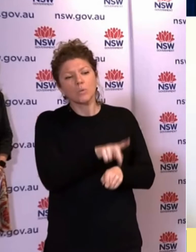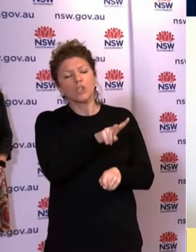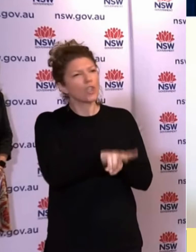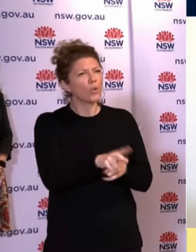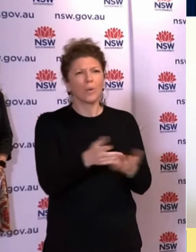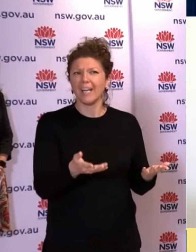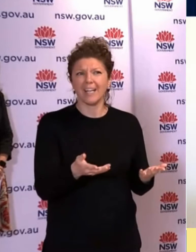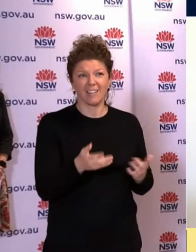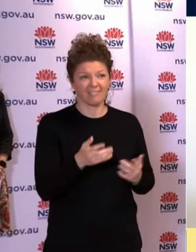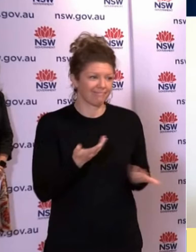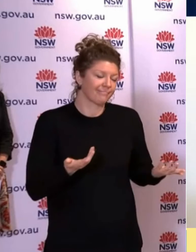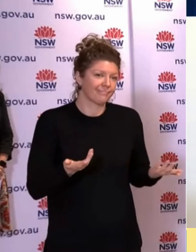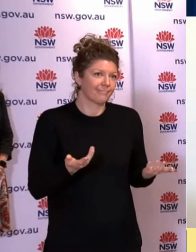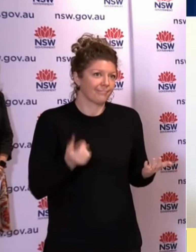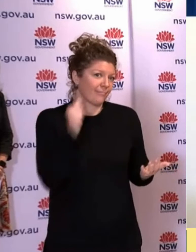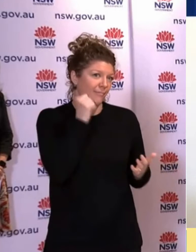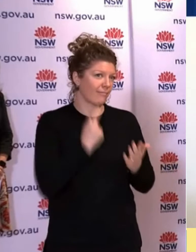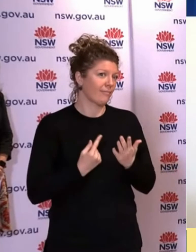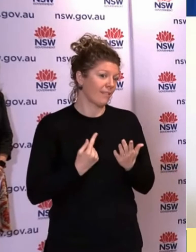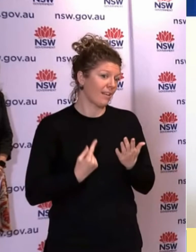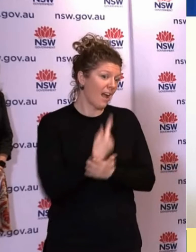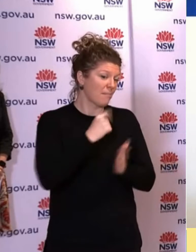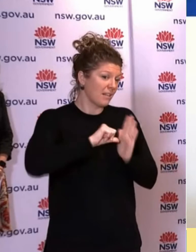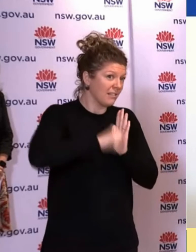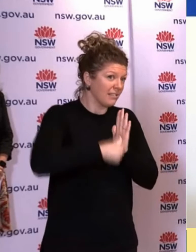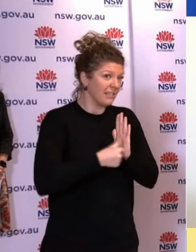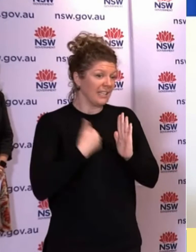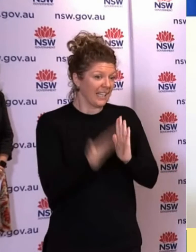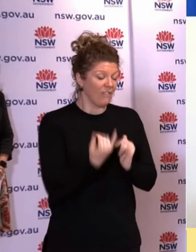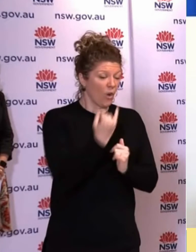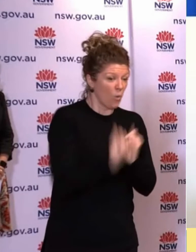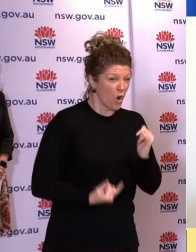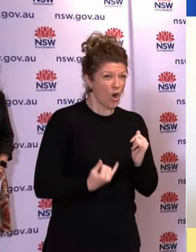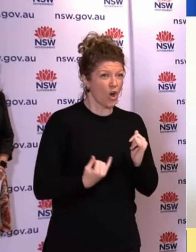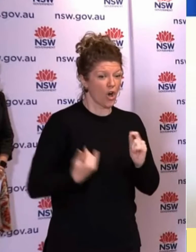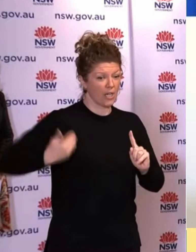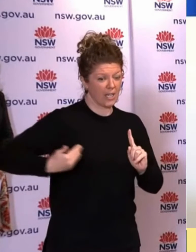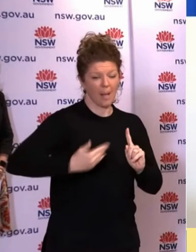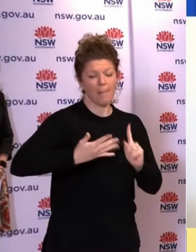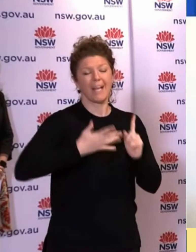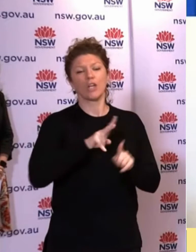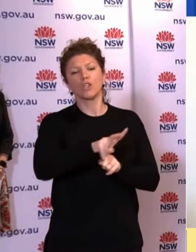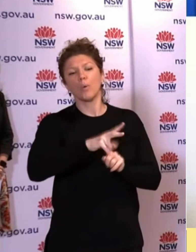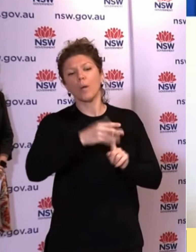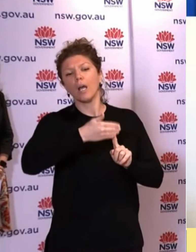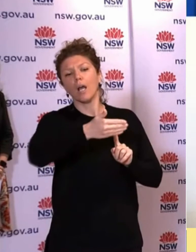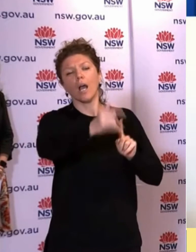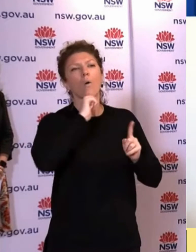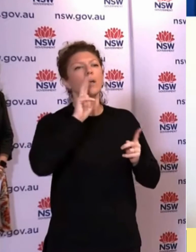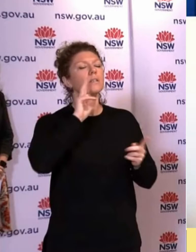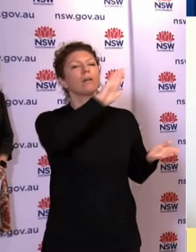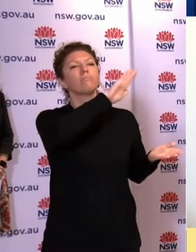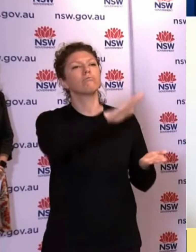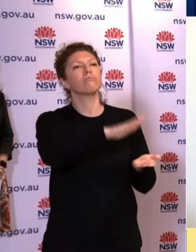the latest set of restrictions to really know what we're going to see. But we've been talking about that